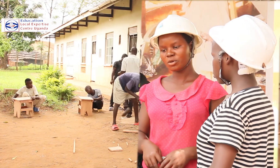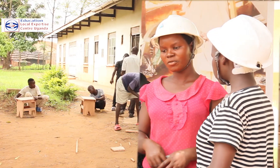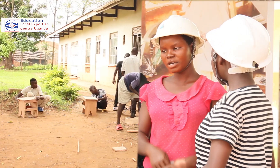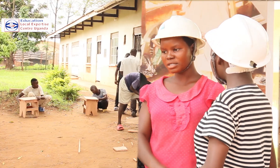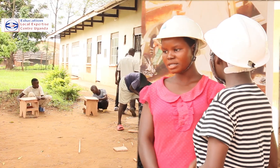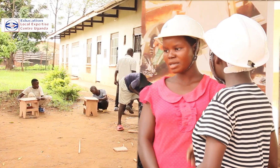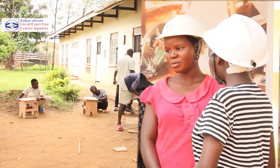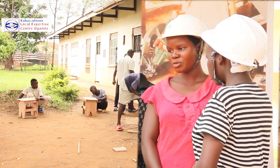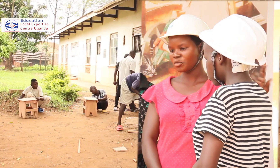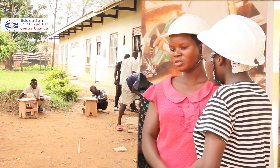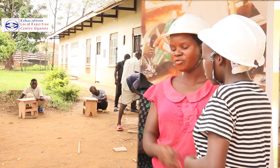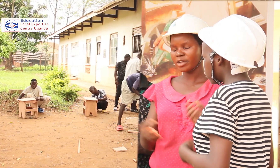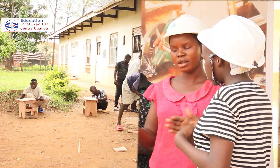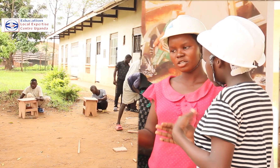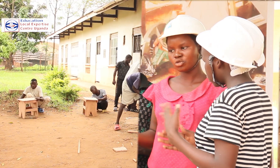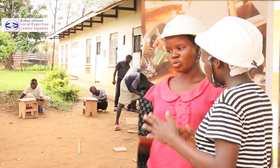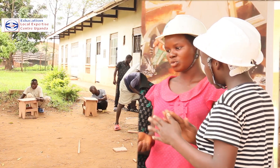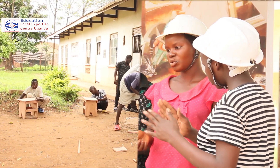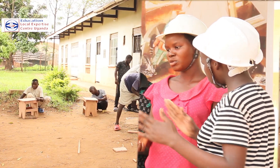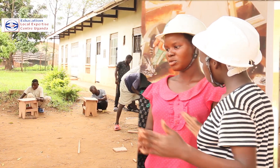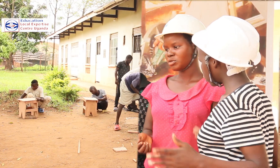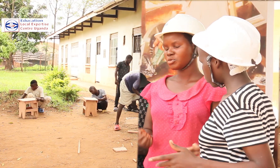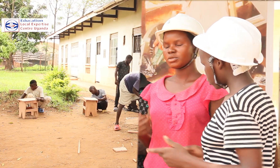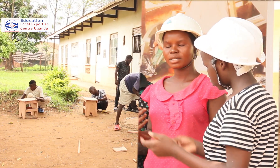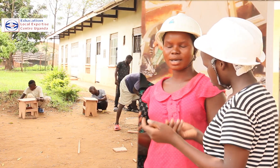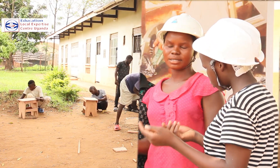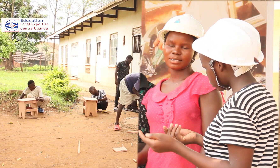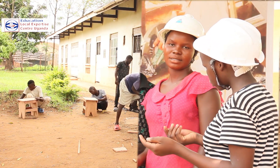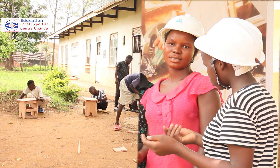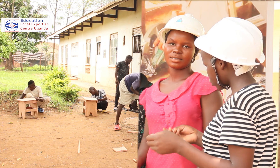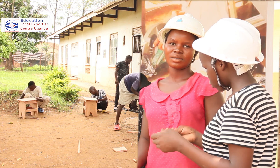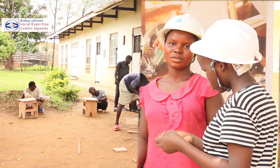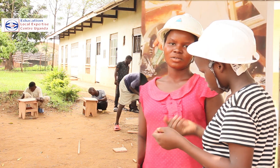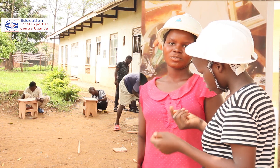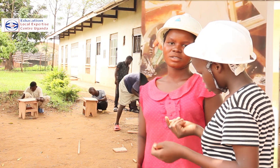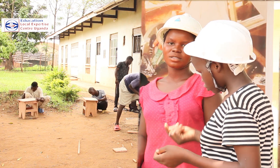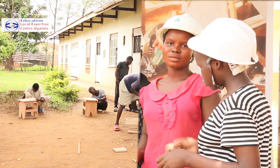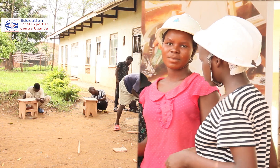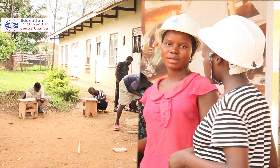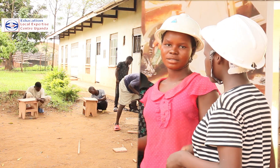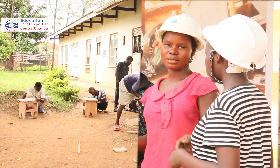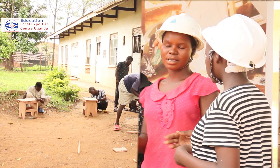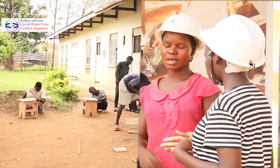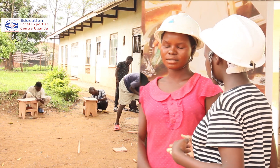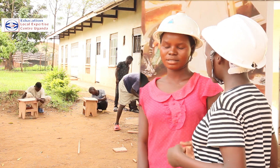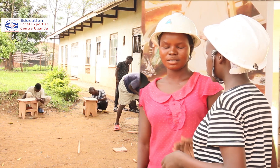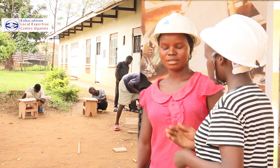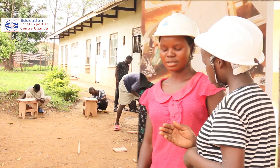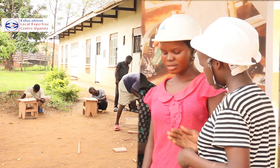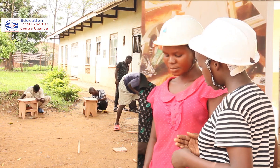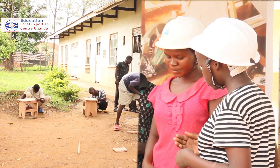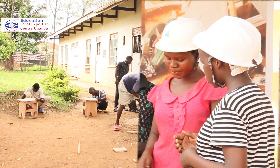can provide them with very little to start what this man is